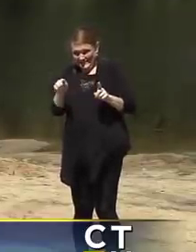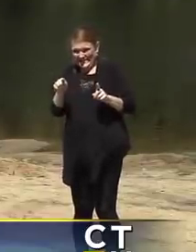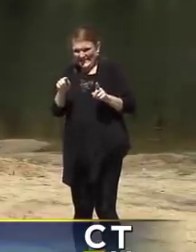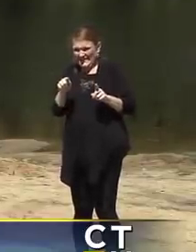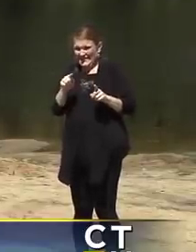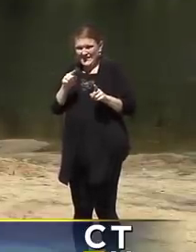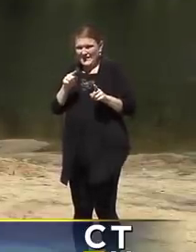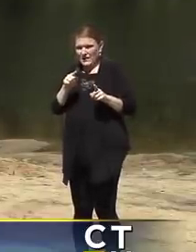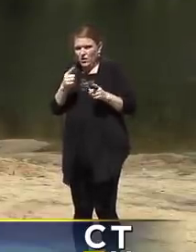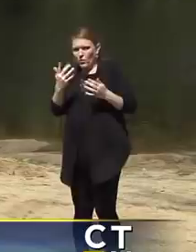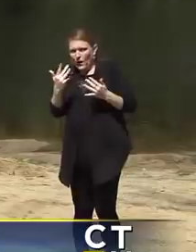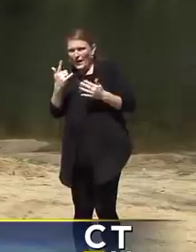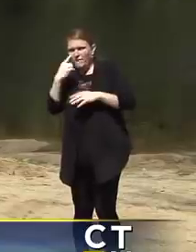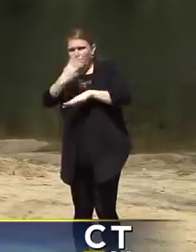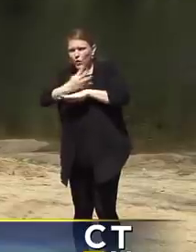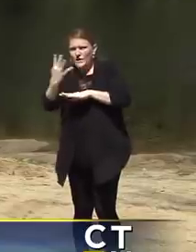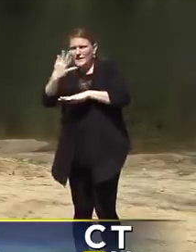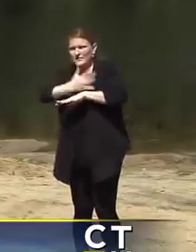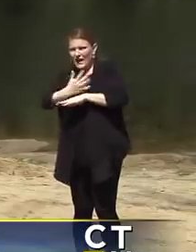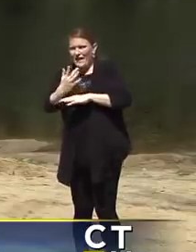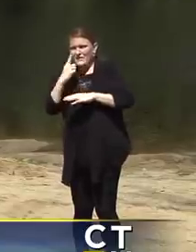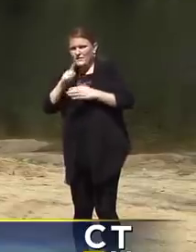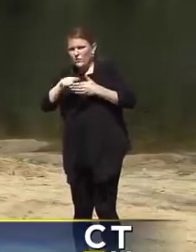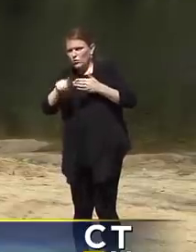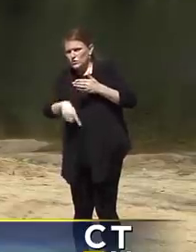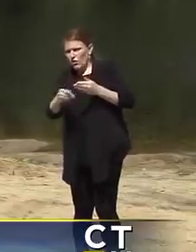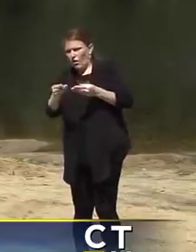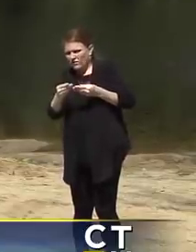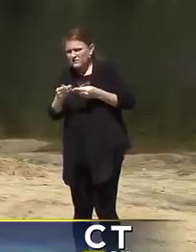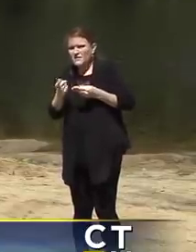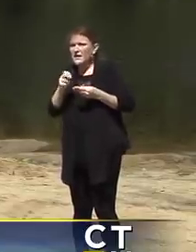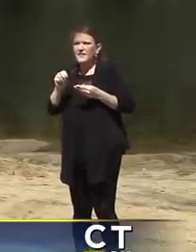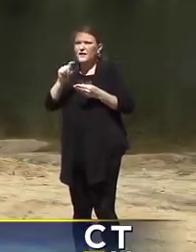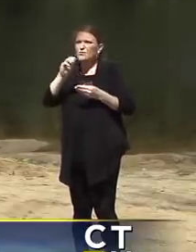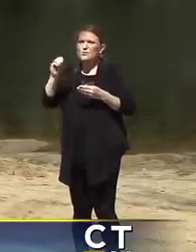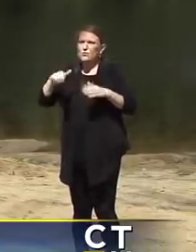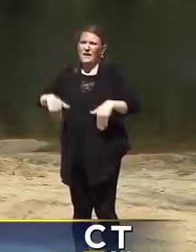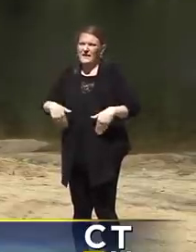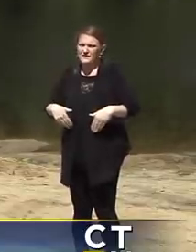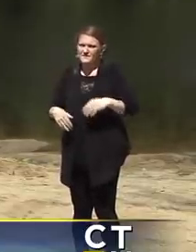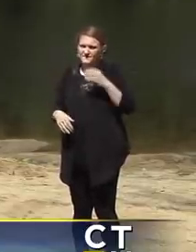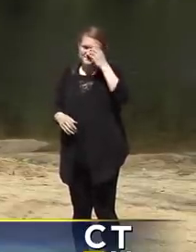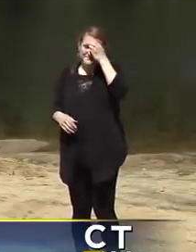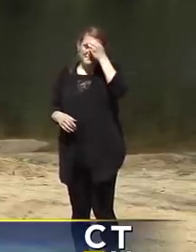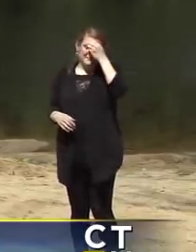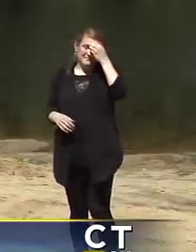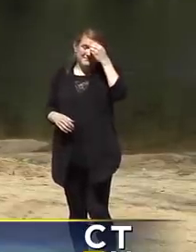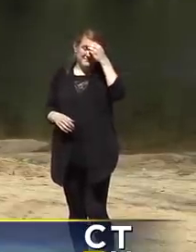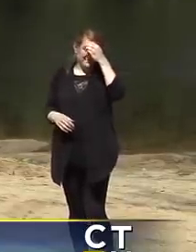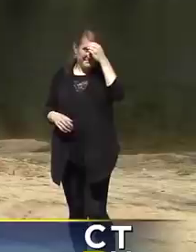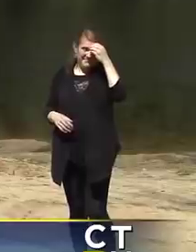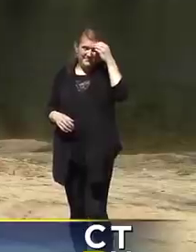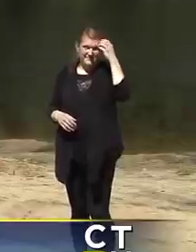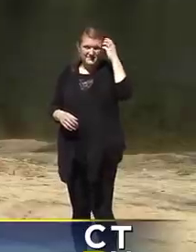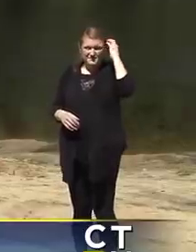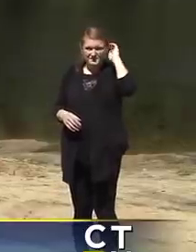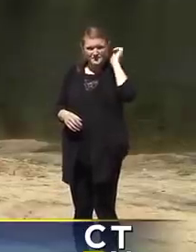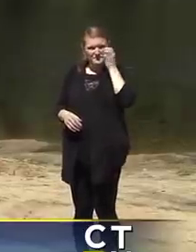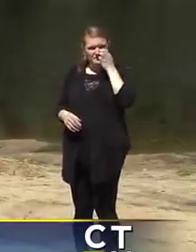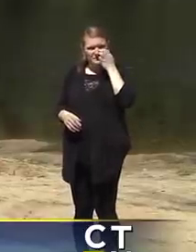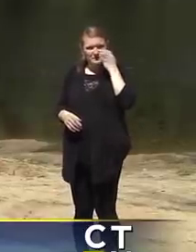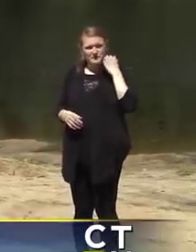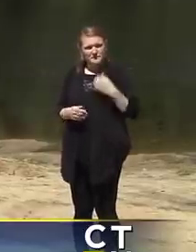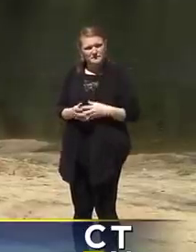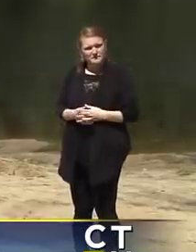5 days to get the results back, and by then it was late. You offered a strong public